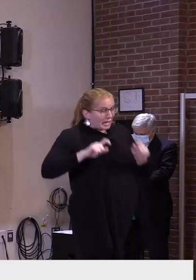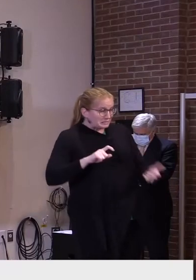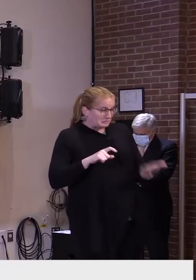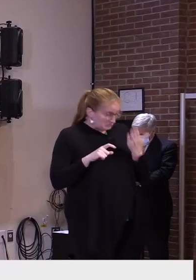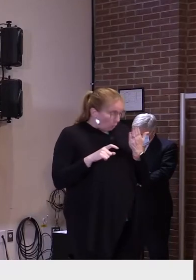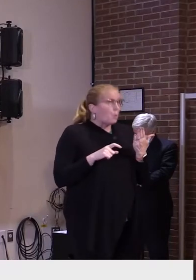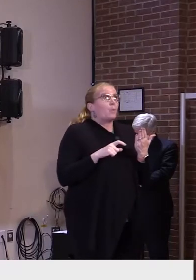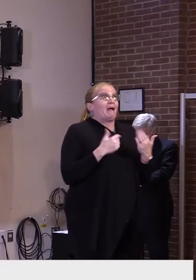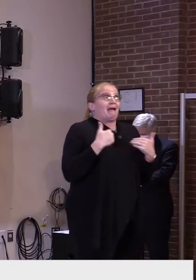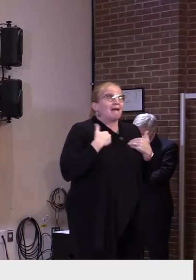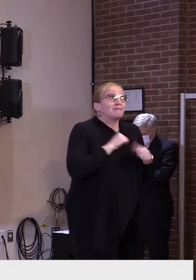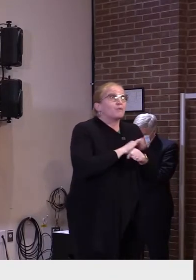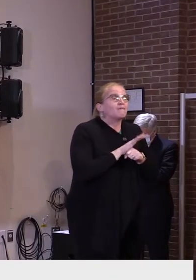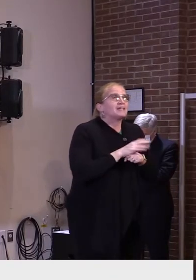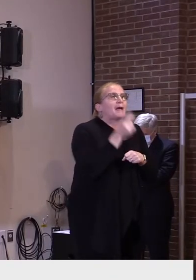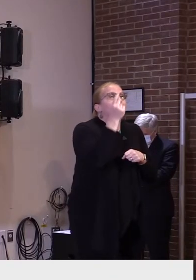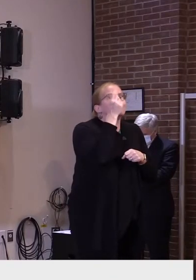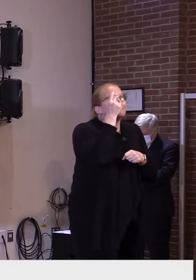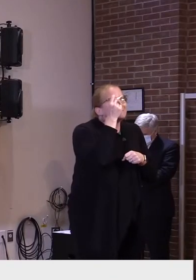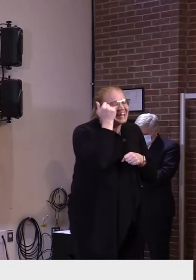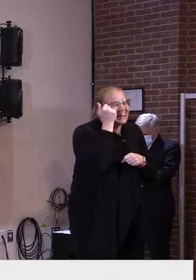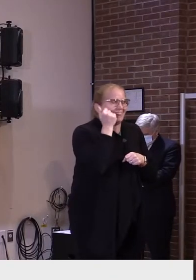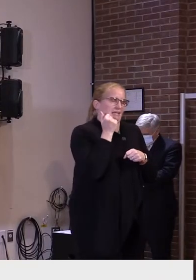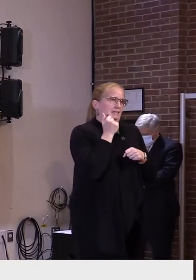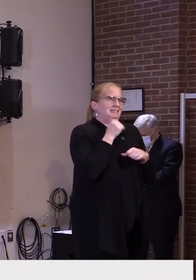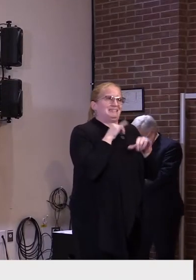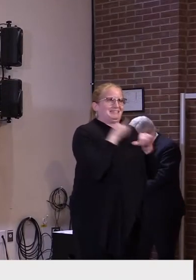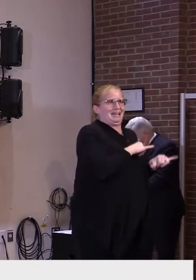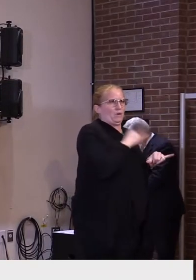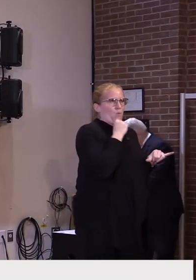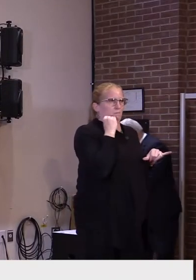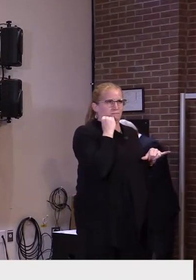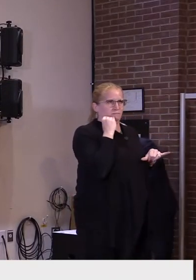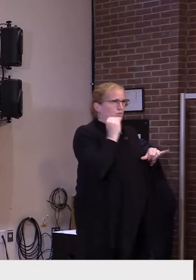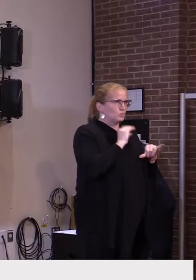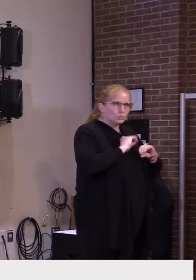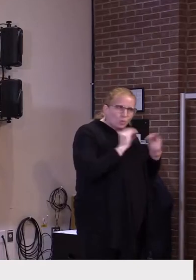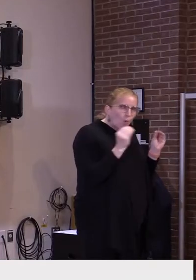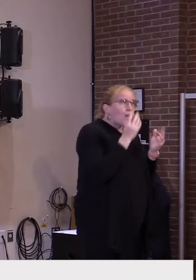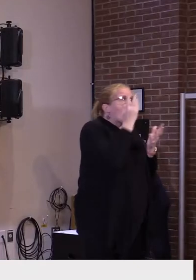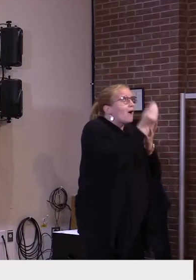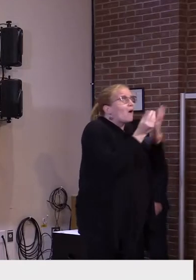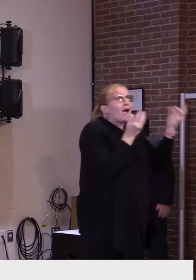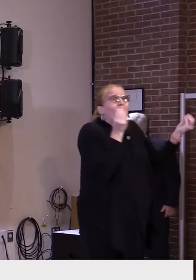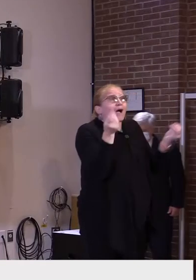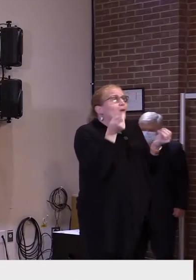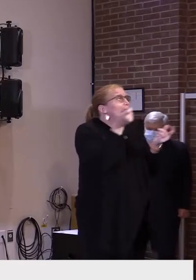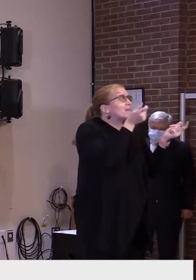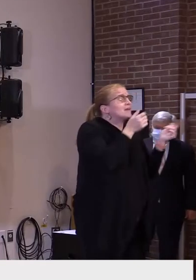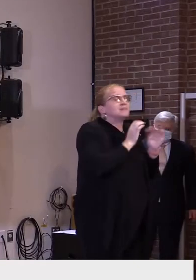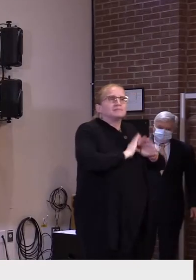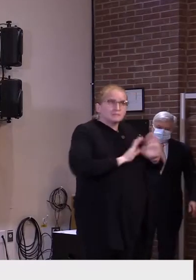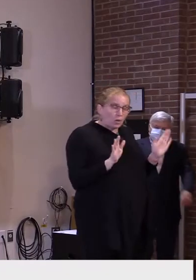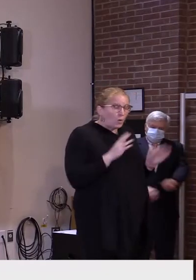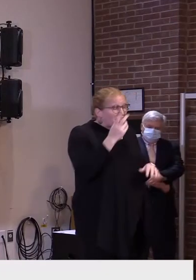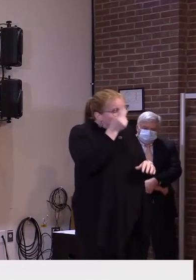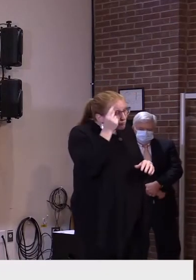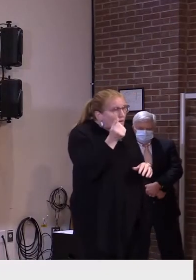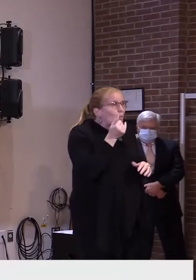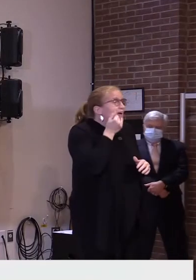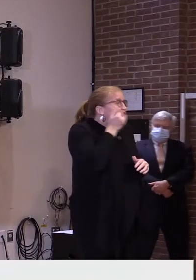others. Immediately start reaching out to your close contacts to let them know that they may have been exposed to